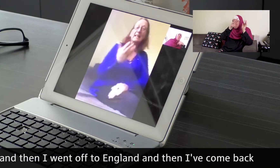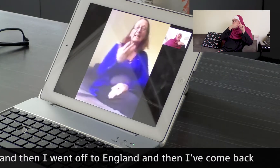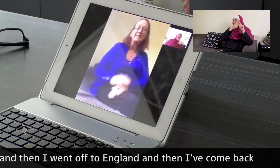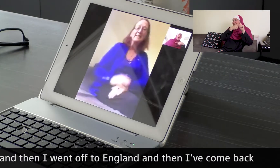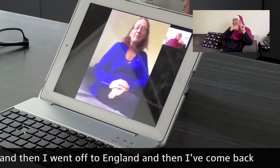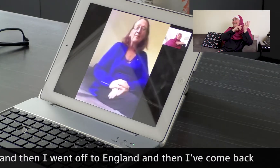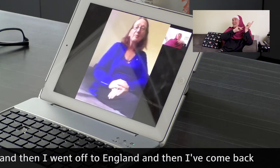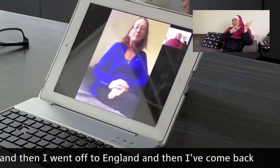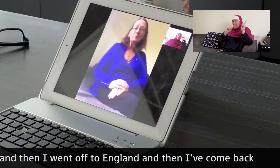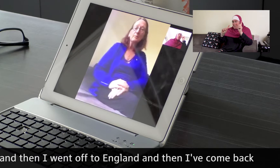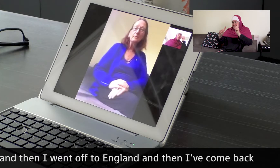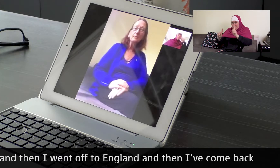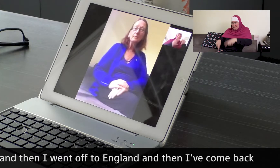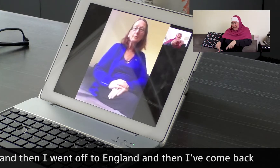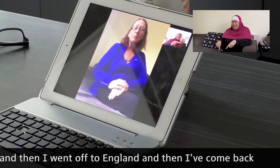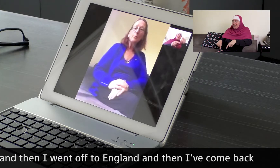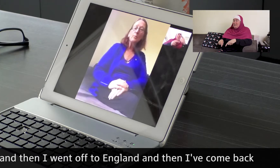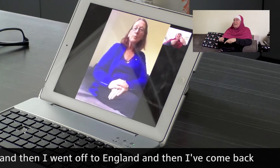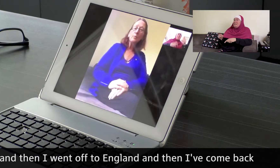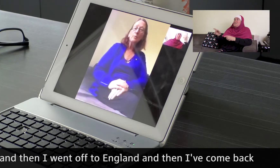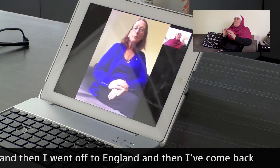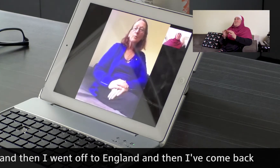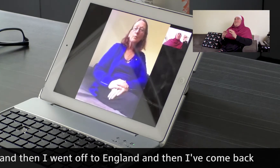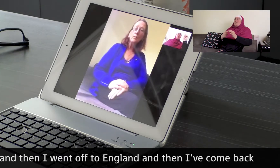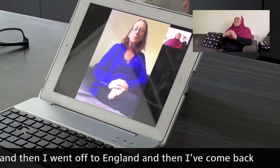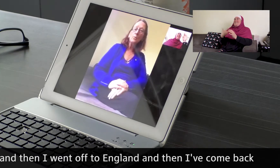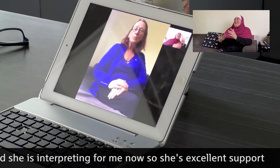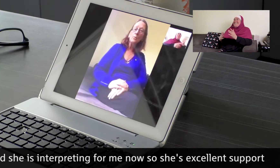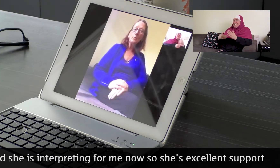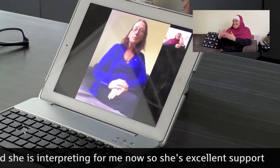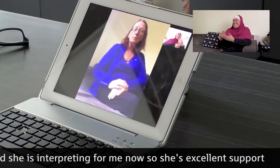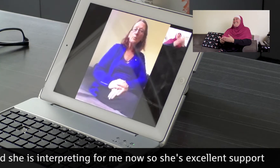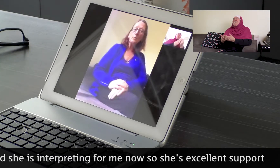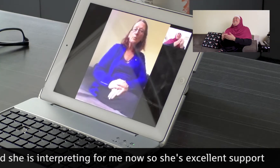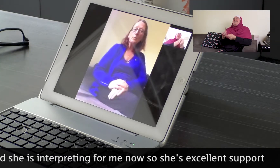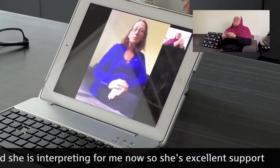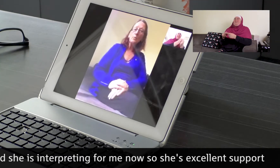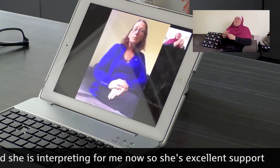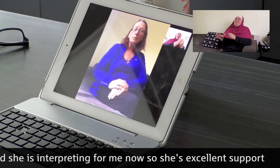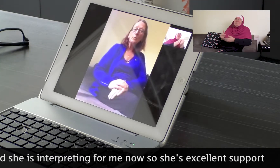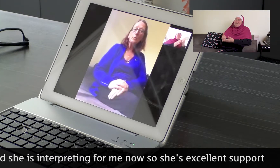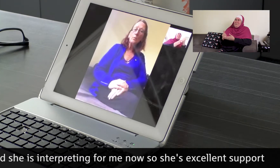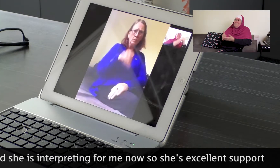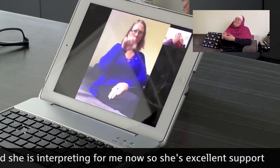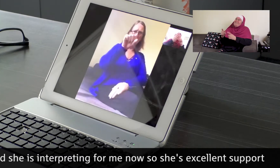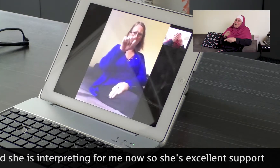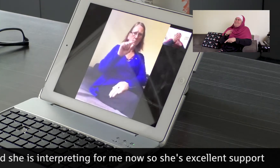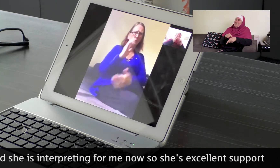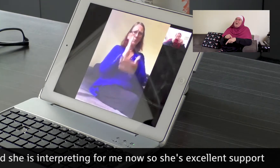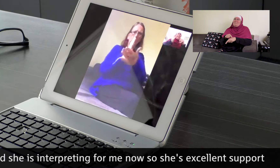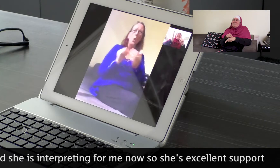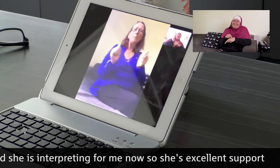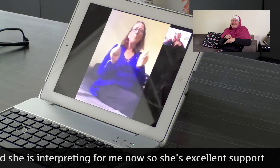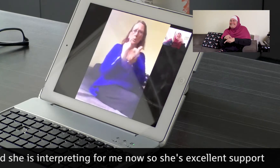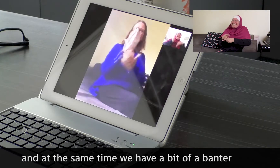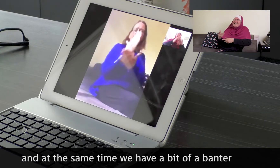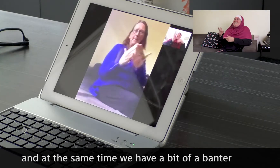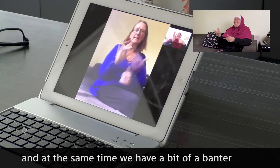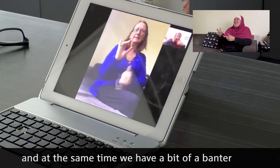to England, and then I've come back, and she is interpreting for me now. So she's excellent support, and at the same time we have a bit